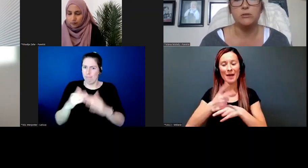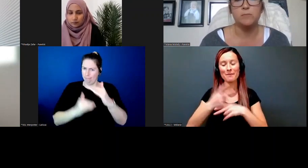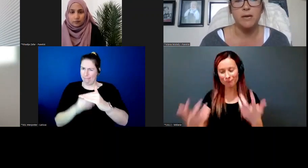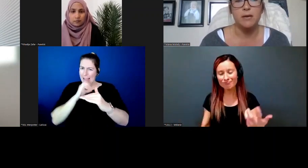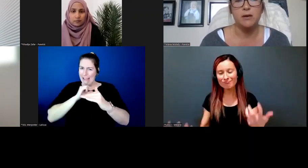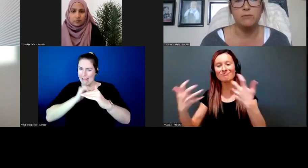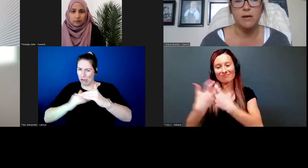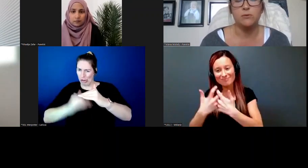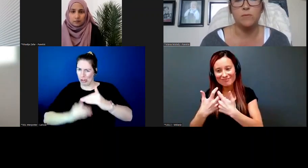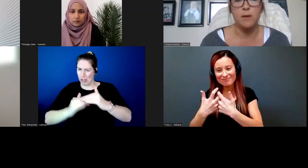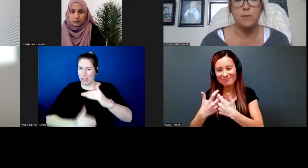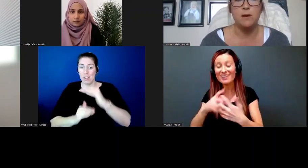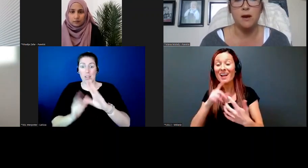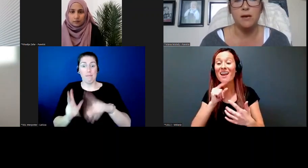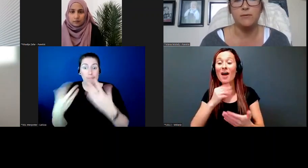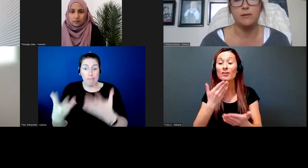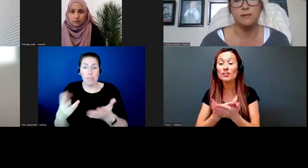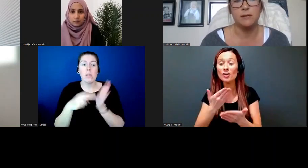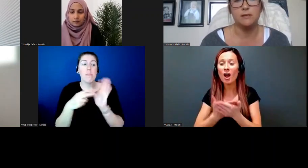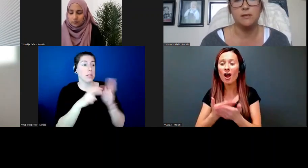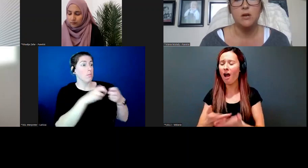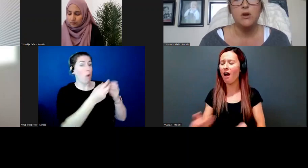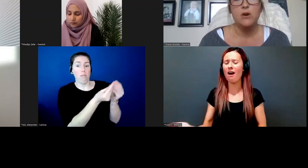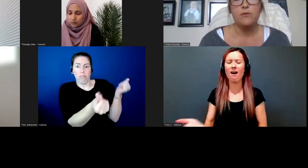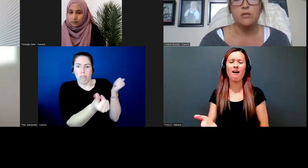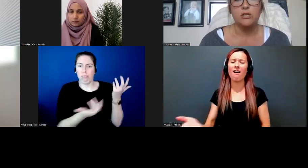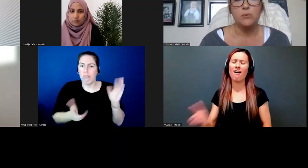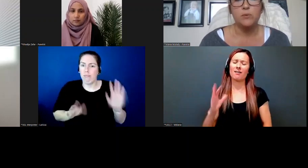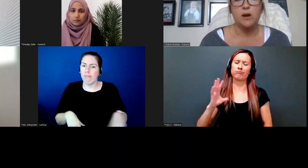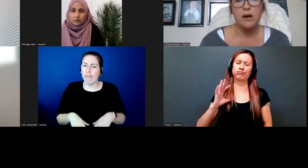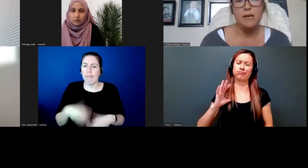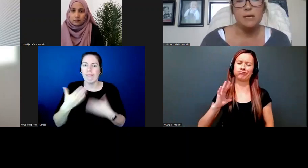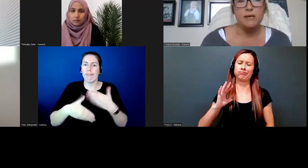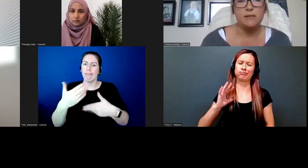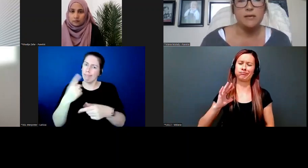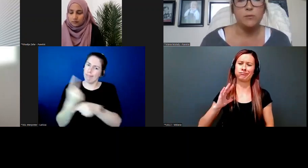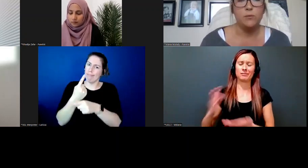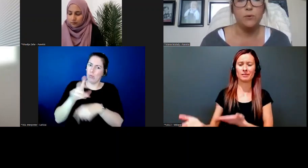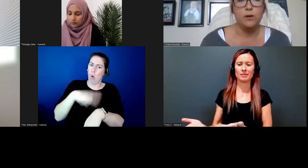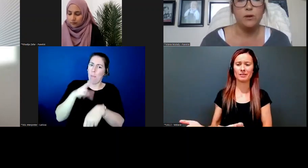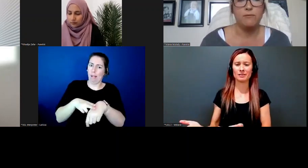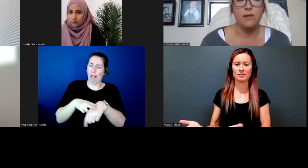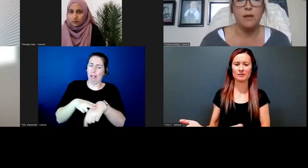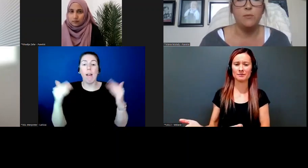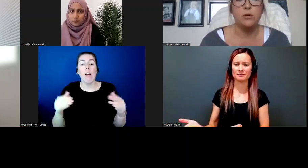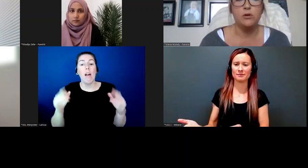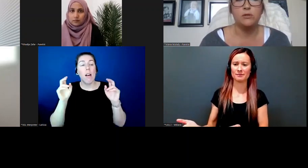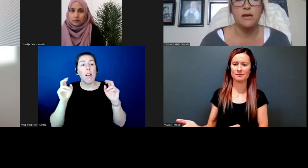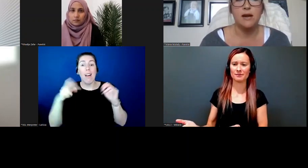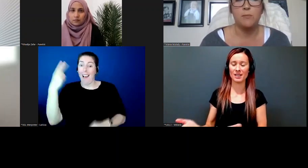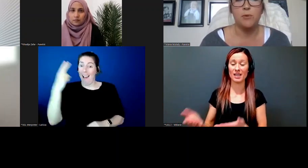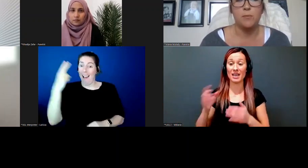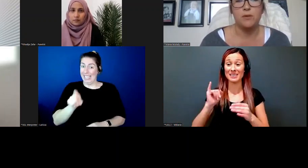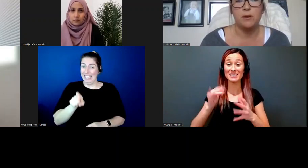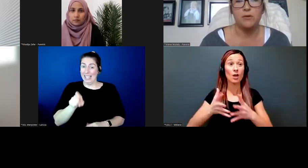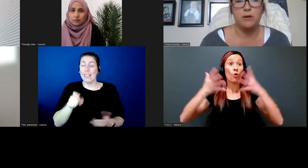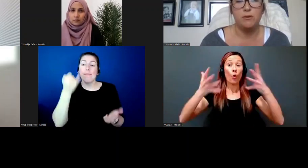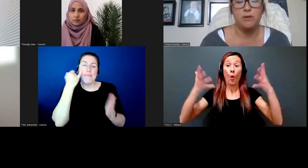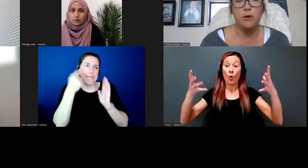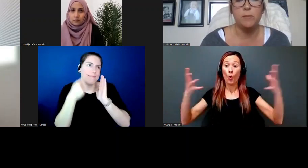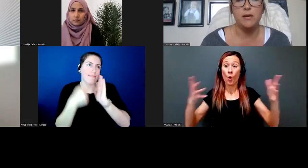these issues may not arise or may not even exist. For the children with high needs, if they were to have the